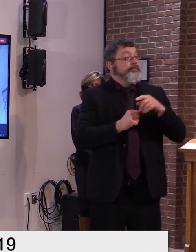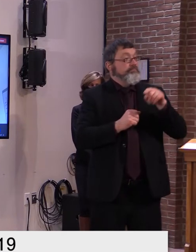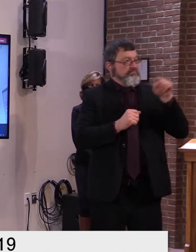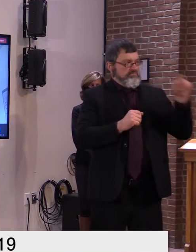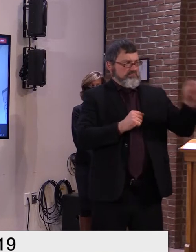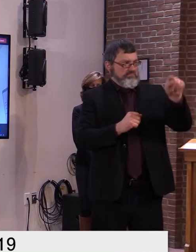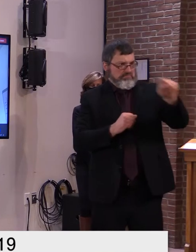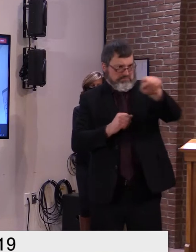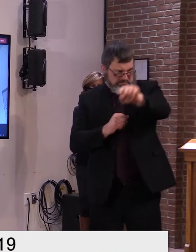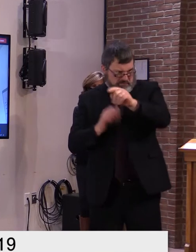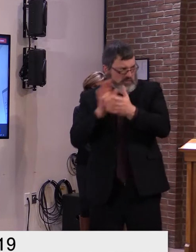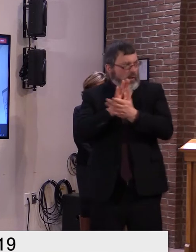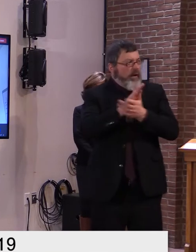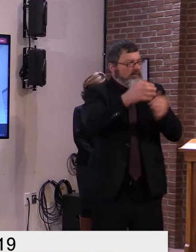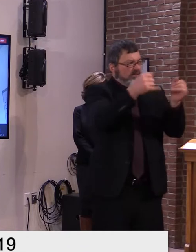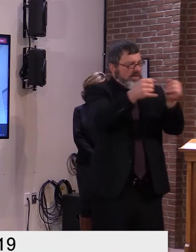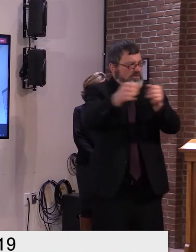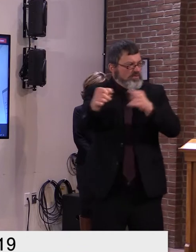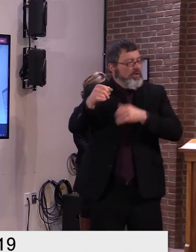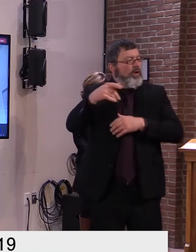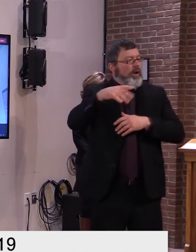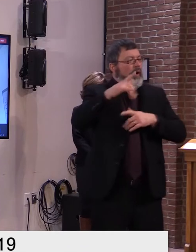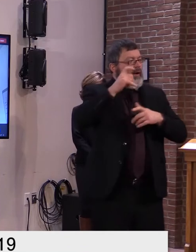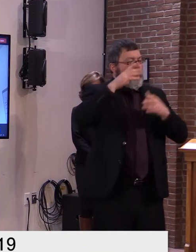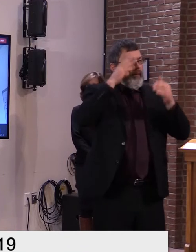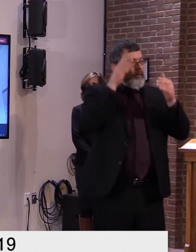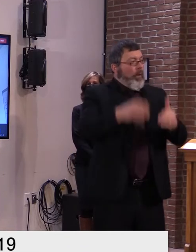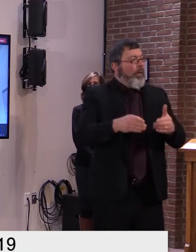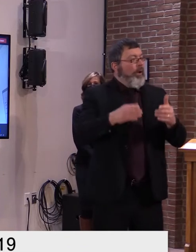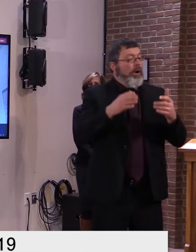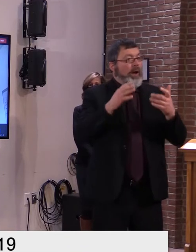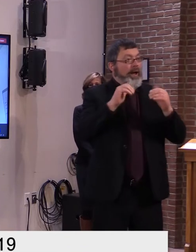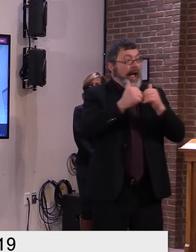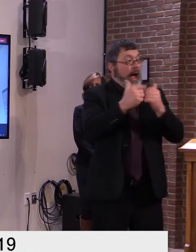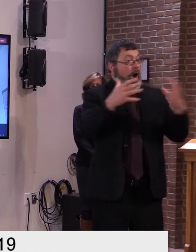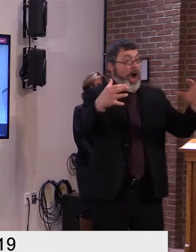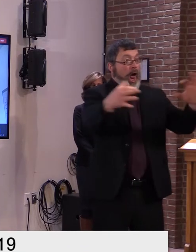our recovery systems on a regional basis, we'll be supporting